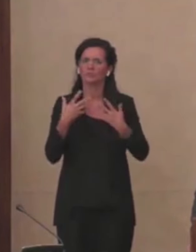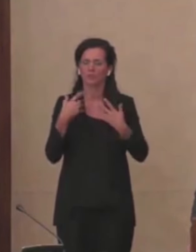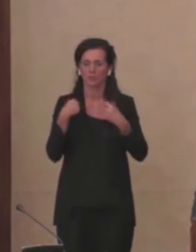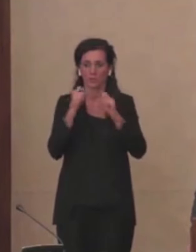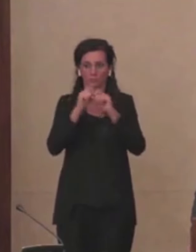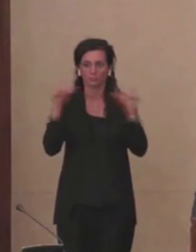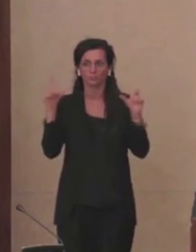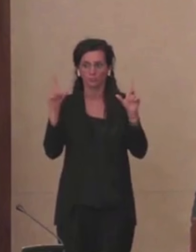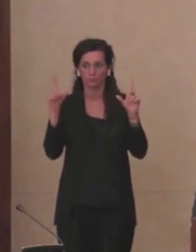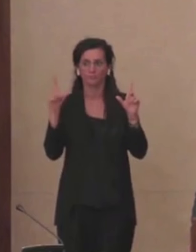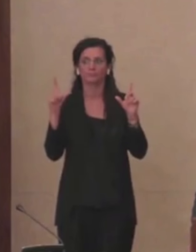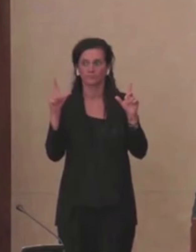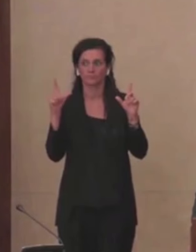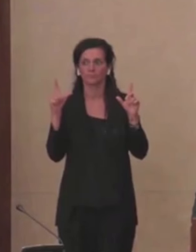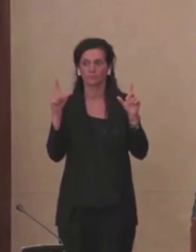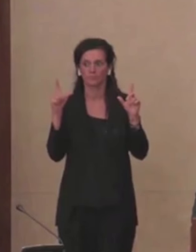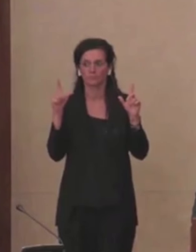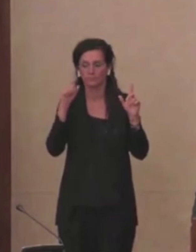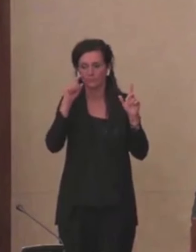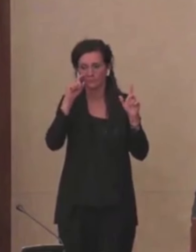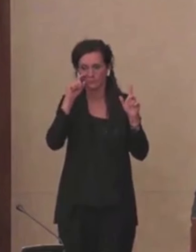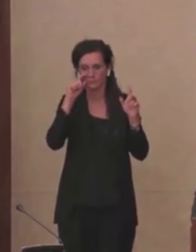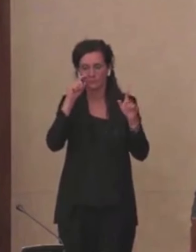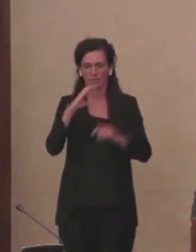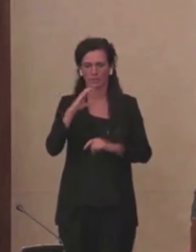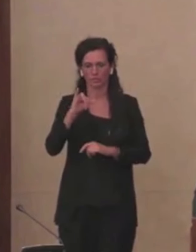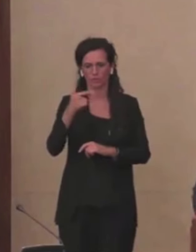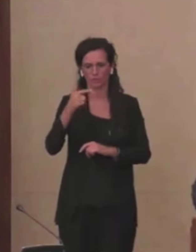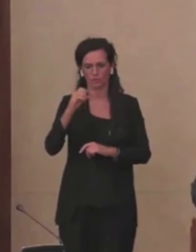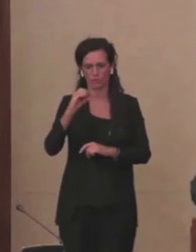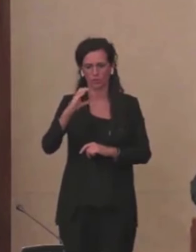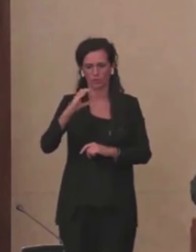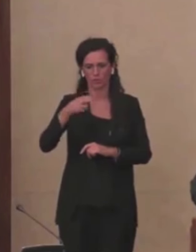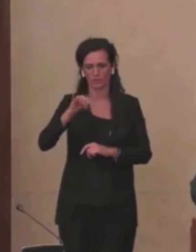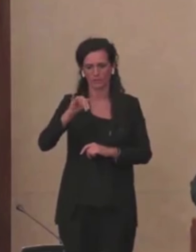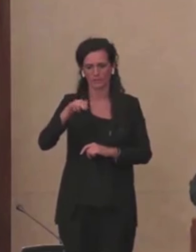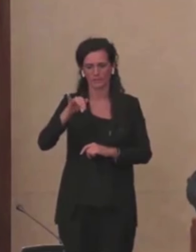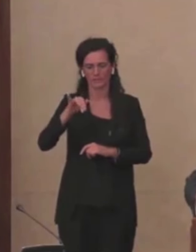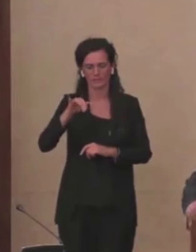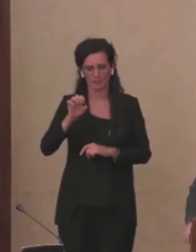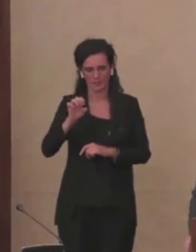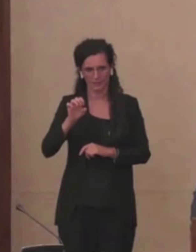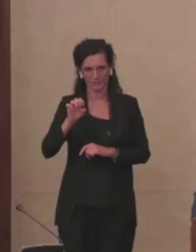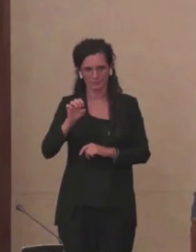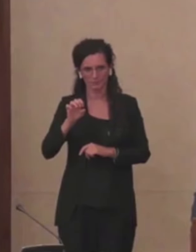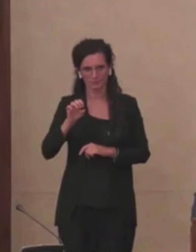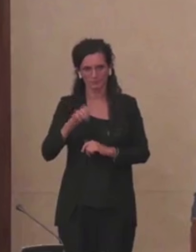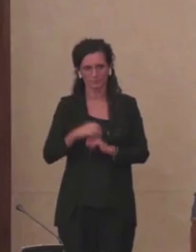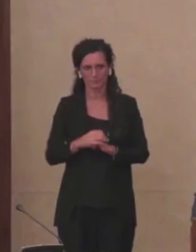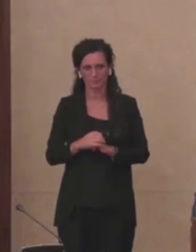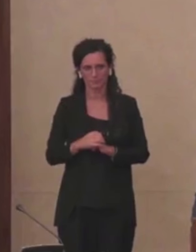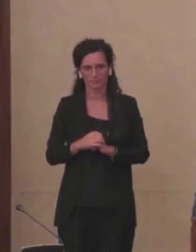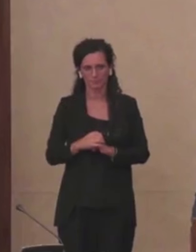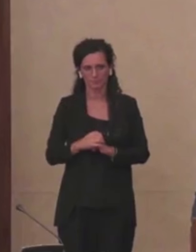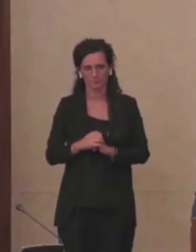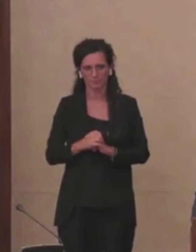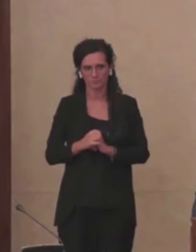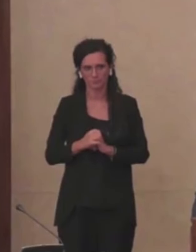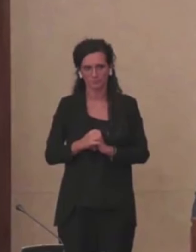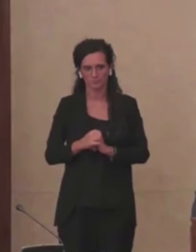chemokines like RANTES. So early on, I called COVID a RANTES